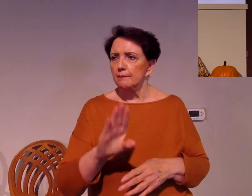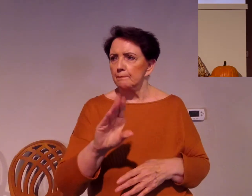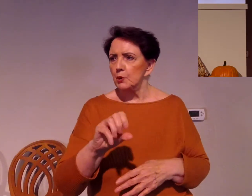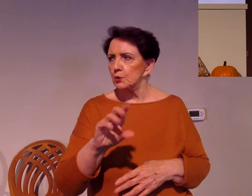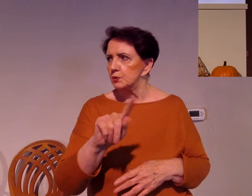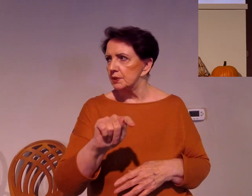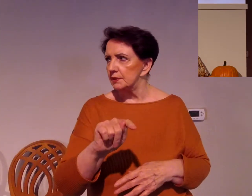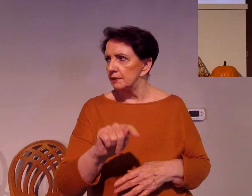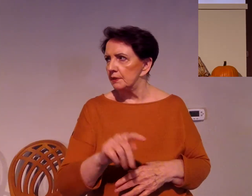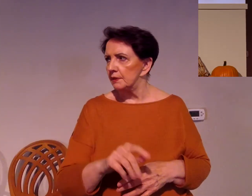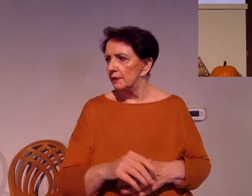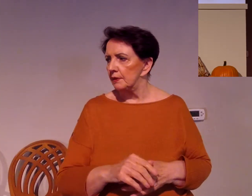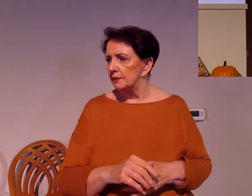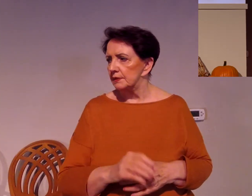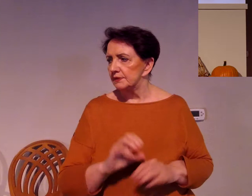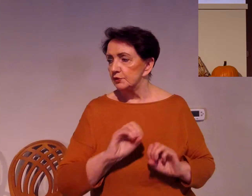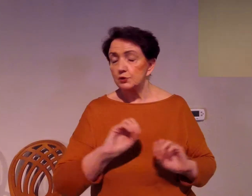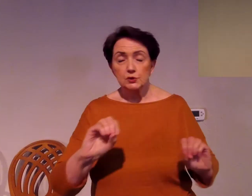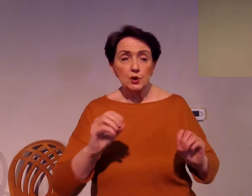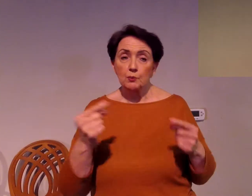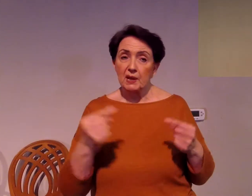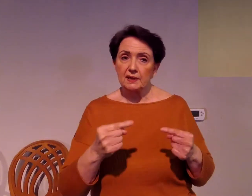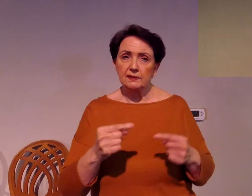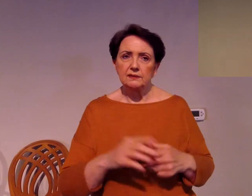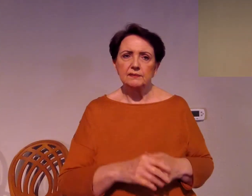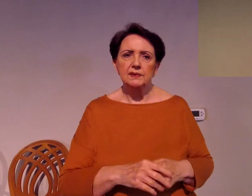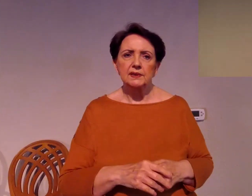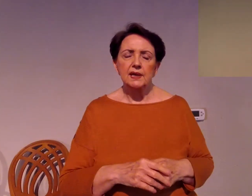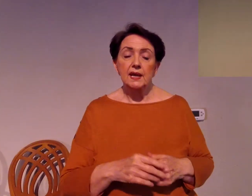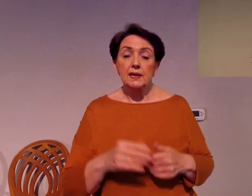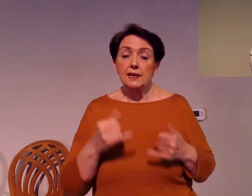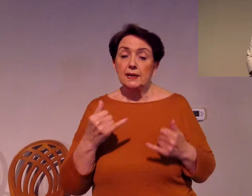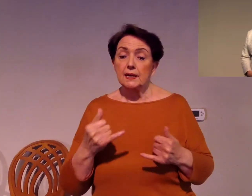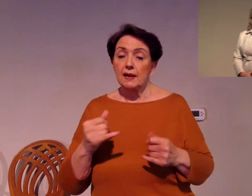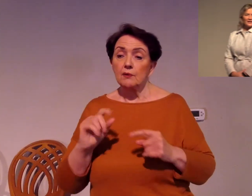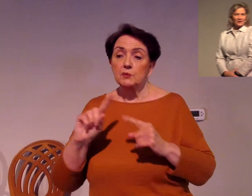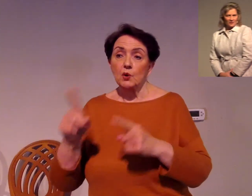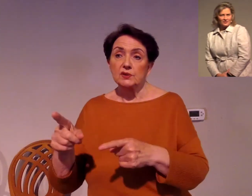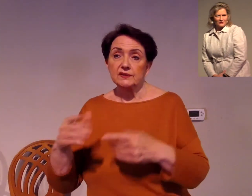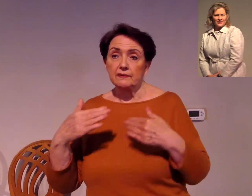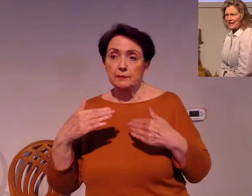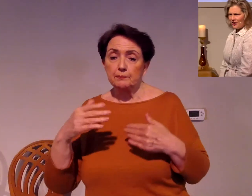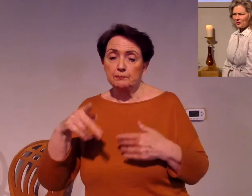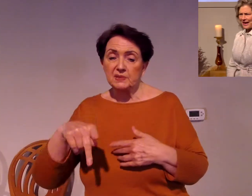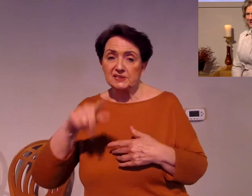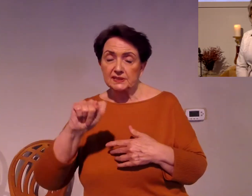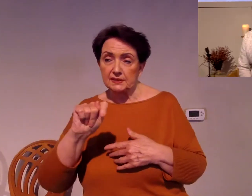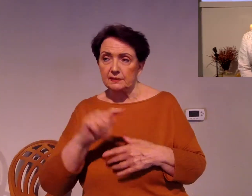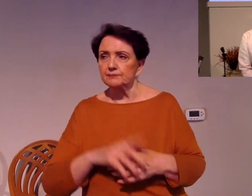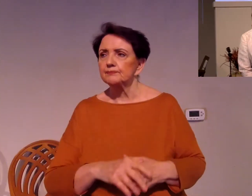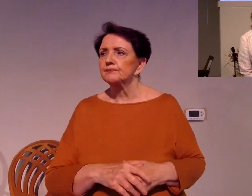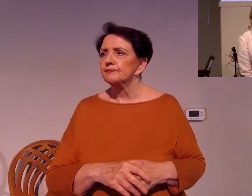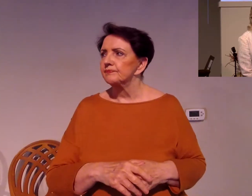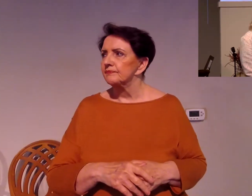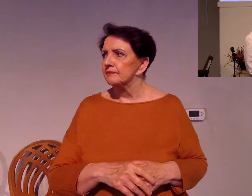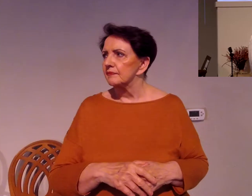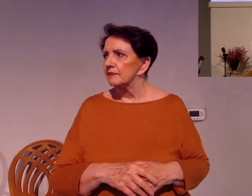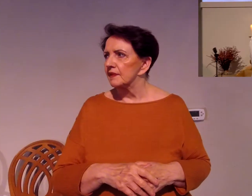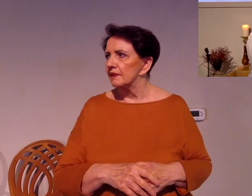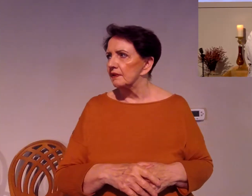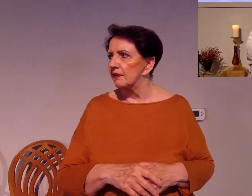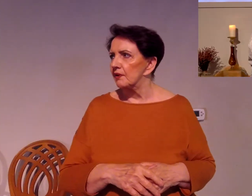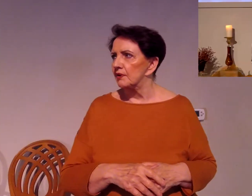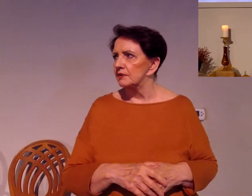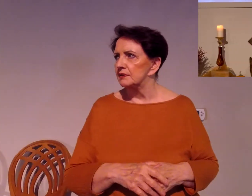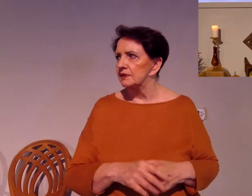Because there's no pain right now. Now I'm going to physical therapy. It's so funny that they call that pain